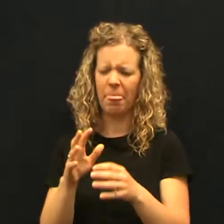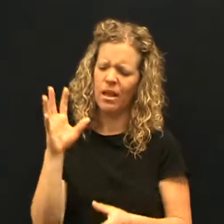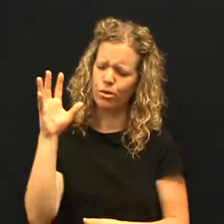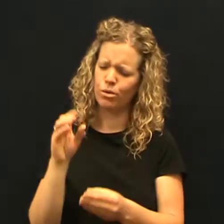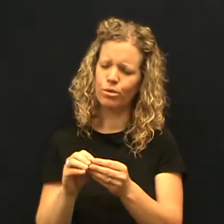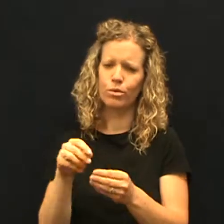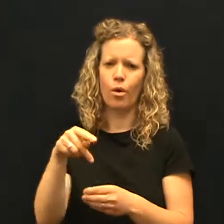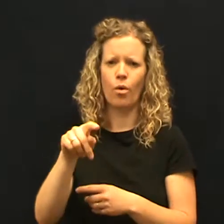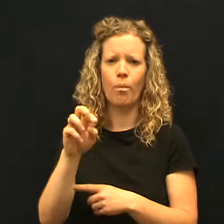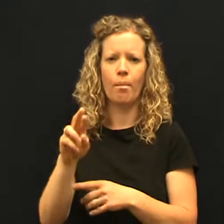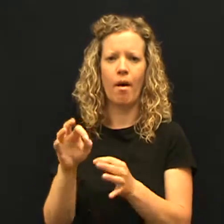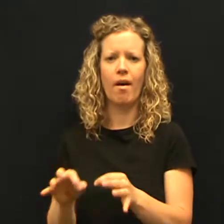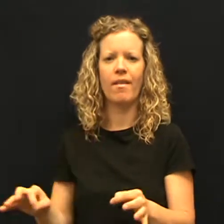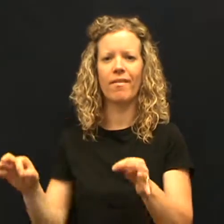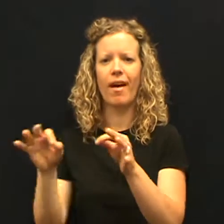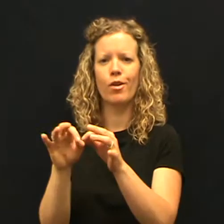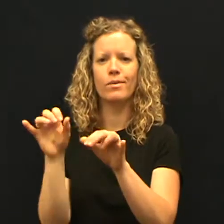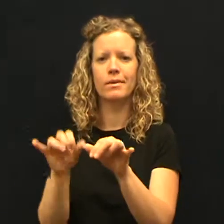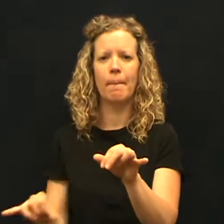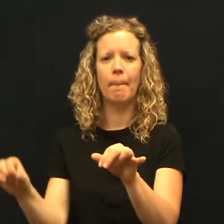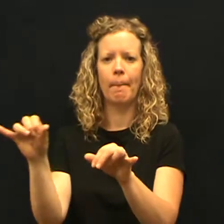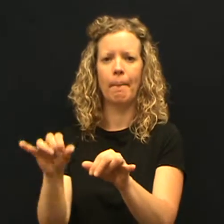stays the same, but the par value per share